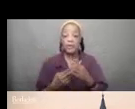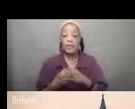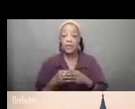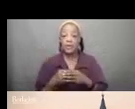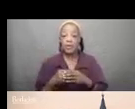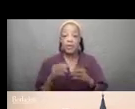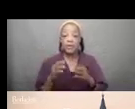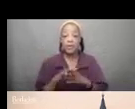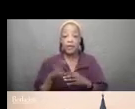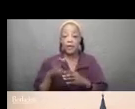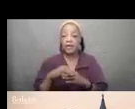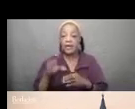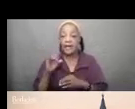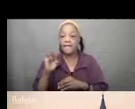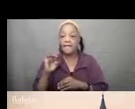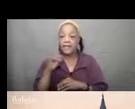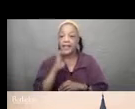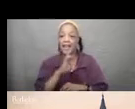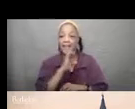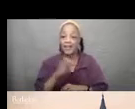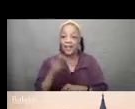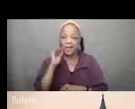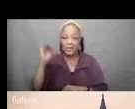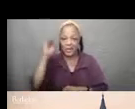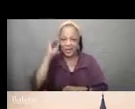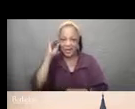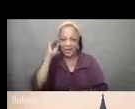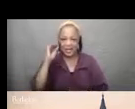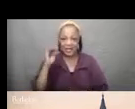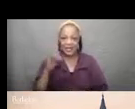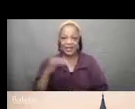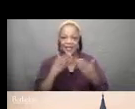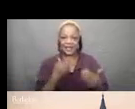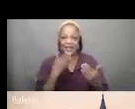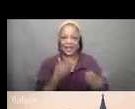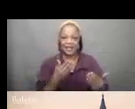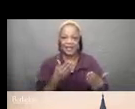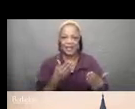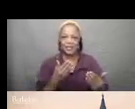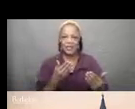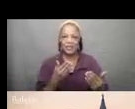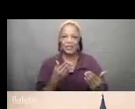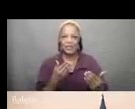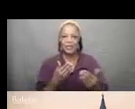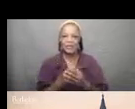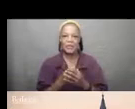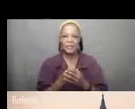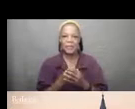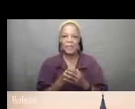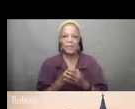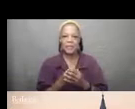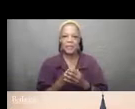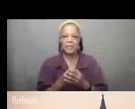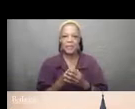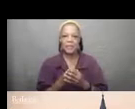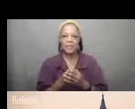Cafe Ohlone and put some money into the community. Thank you so much for having me here this morning. My jobs are